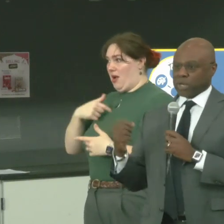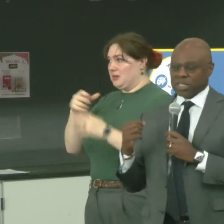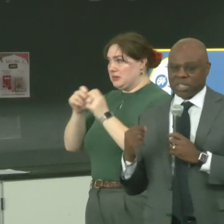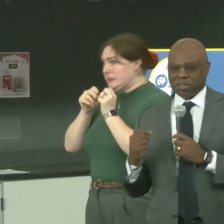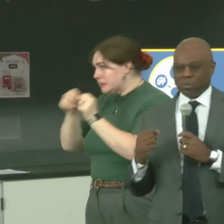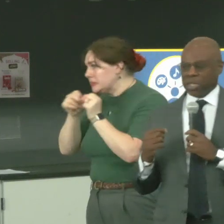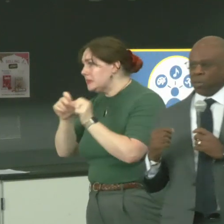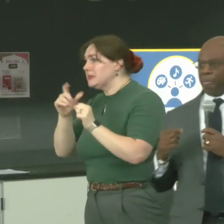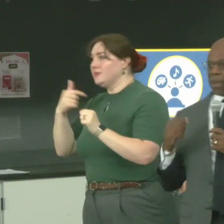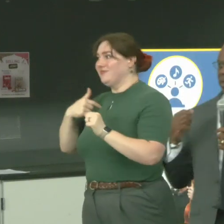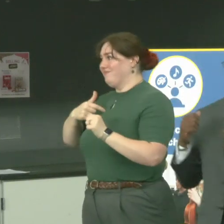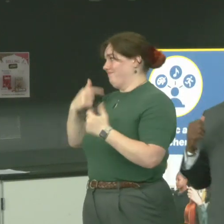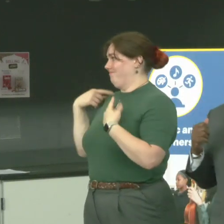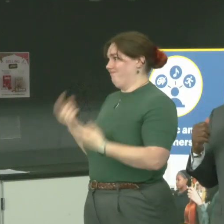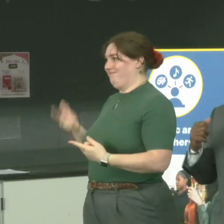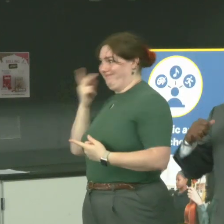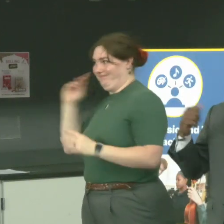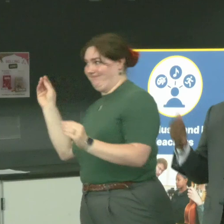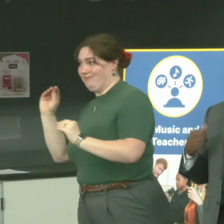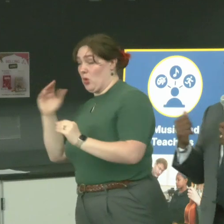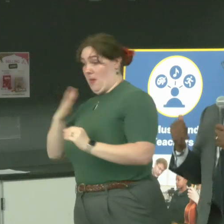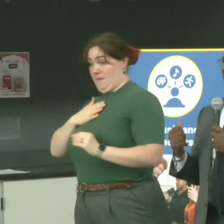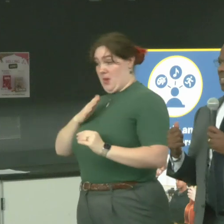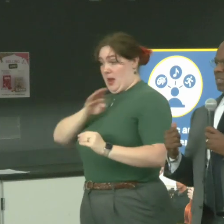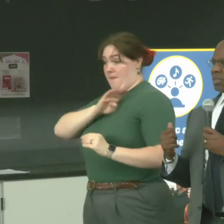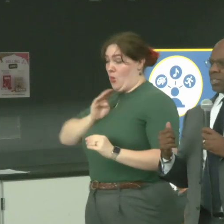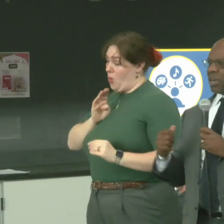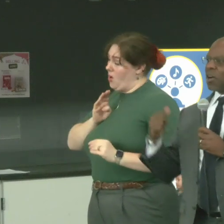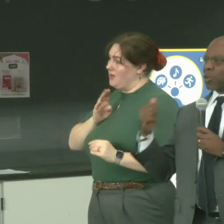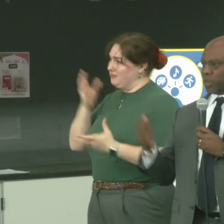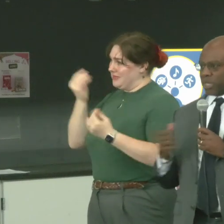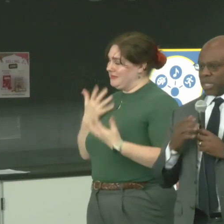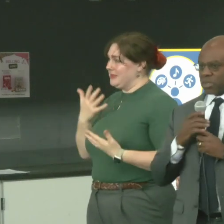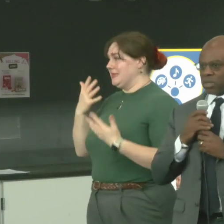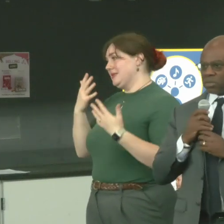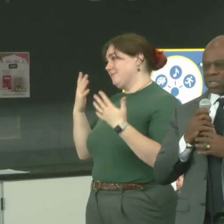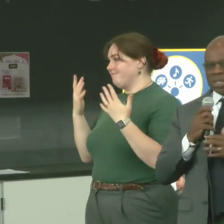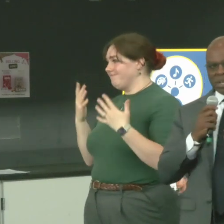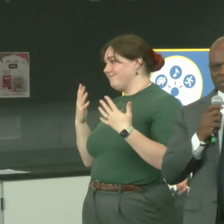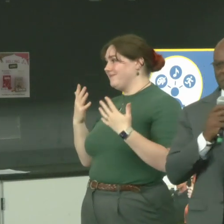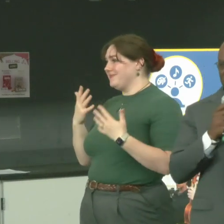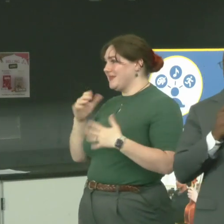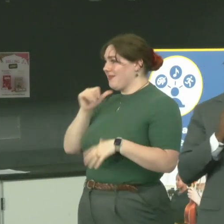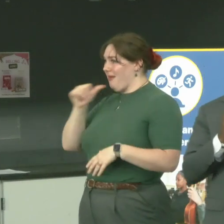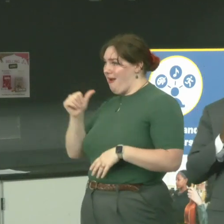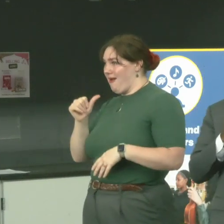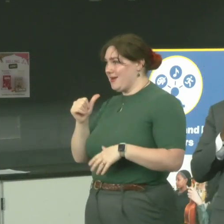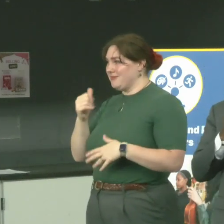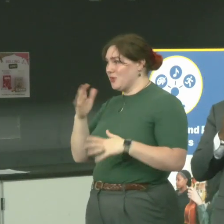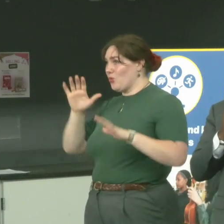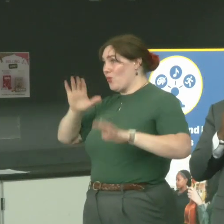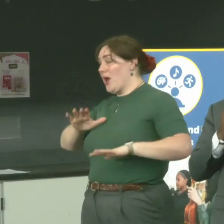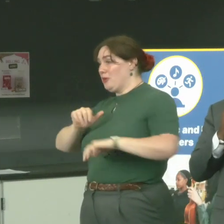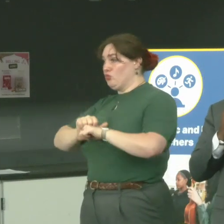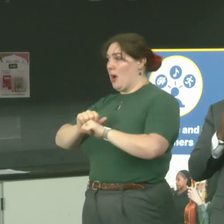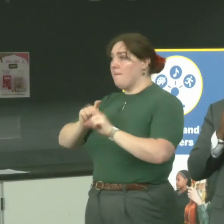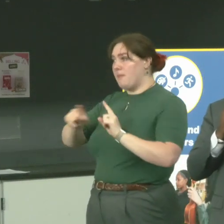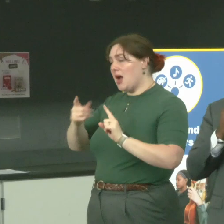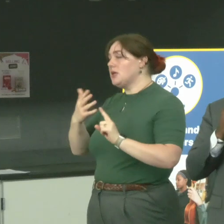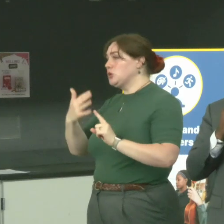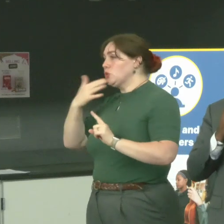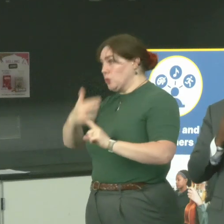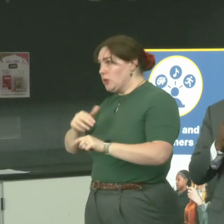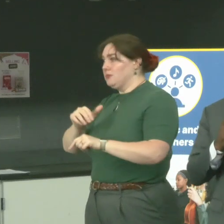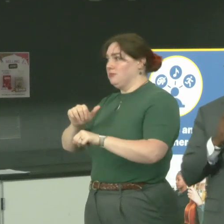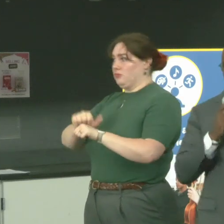my board has given me the unenviable task, the honorable task, however, of coming up with a plan to develop a